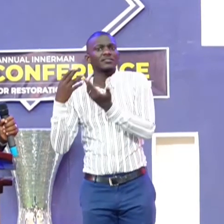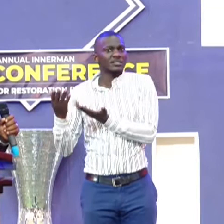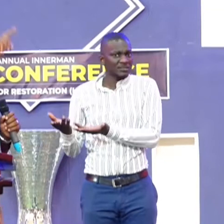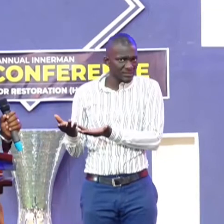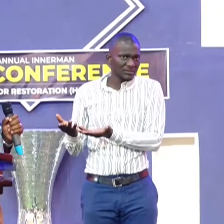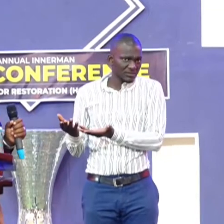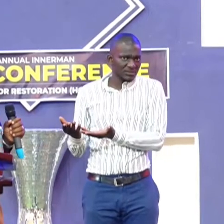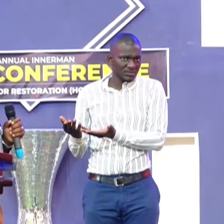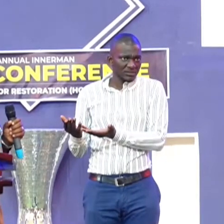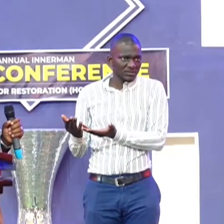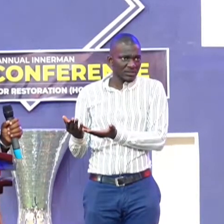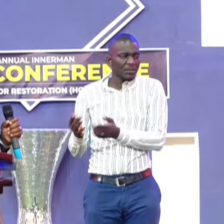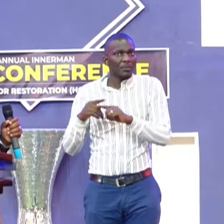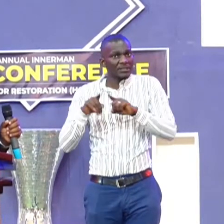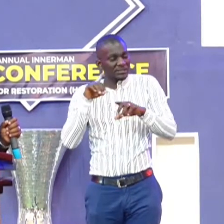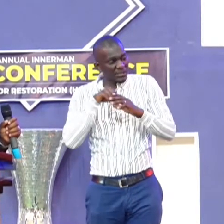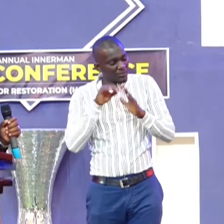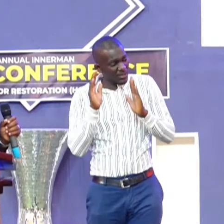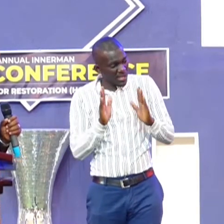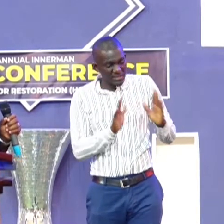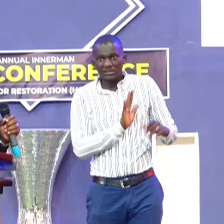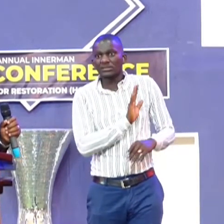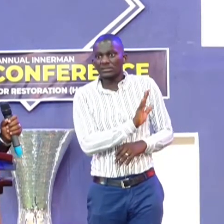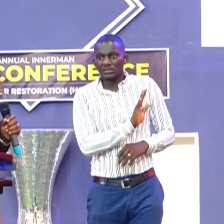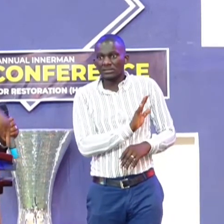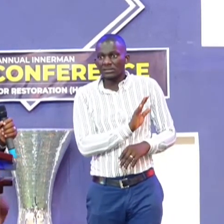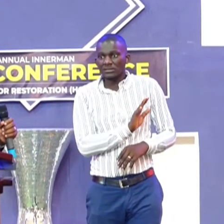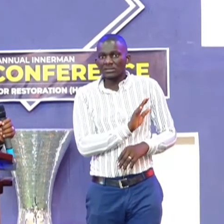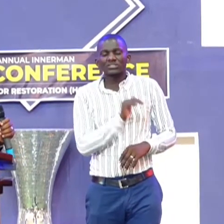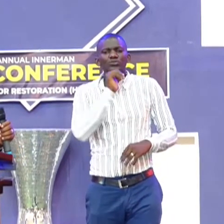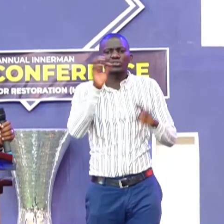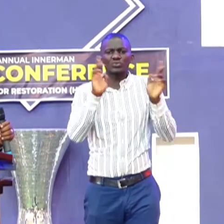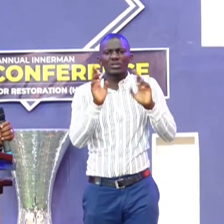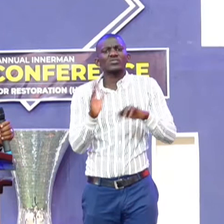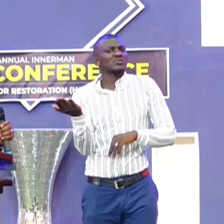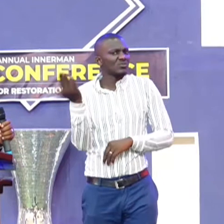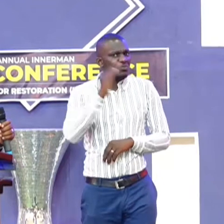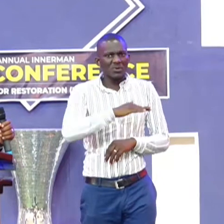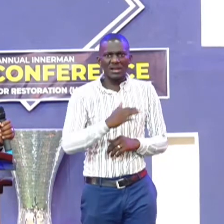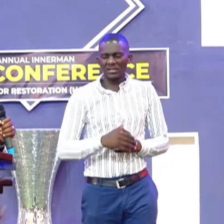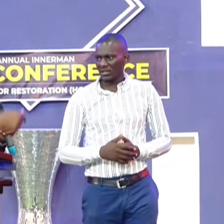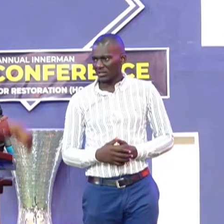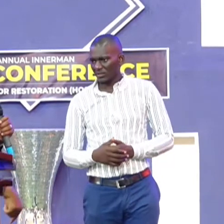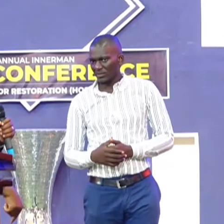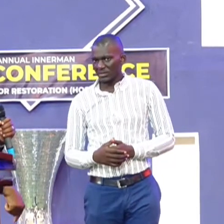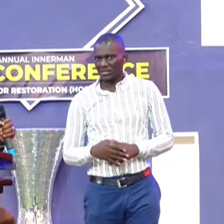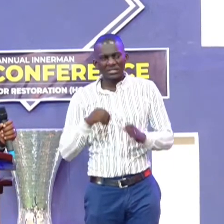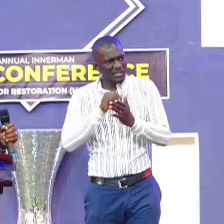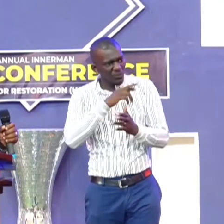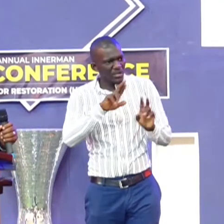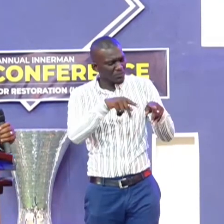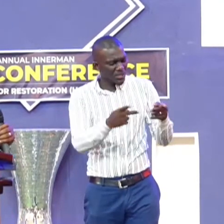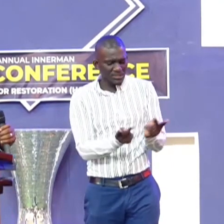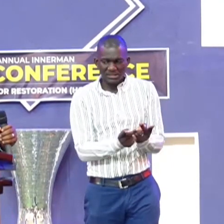slavery. And in his plans, maybe he was not ready to return into